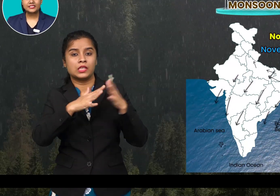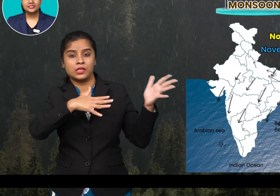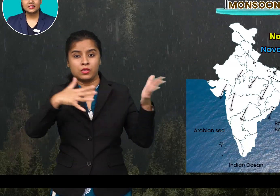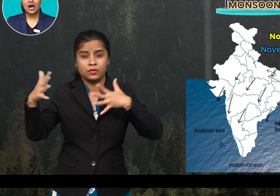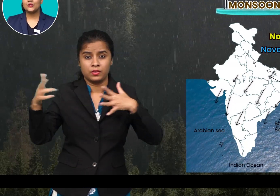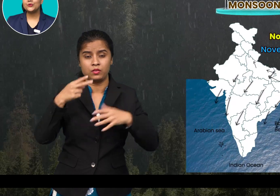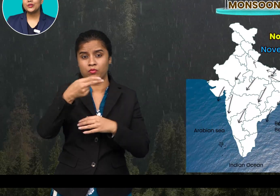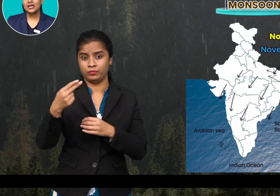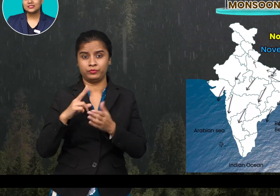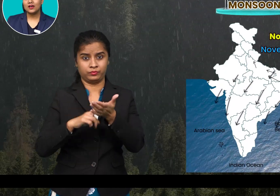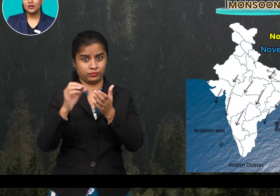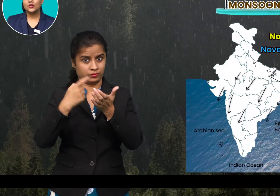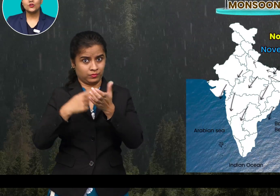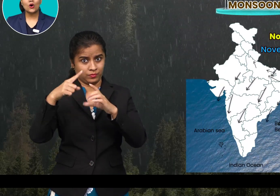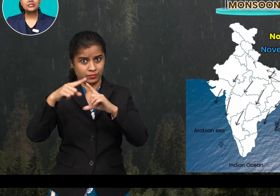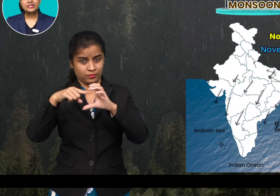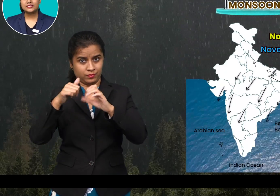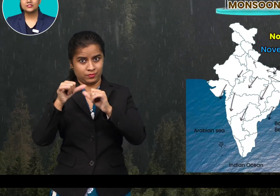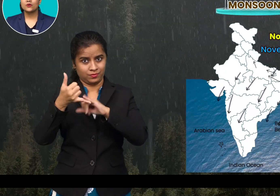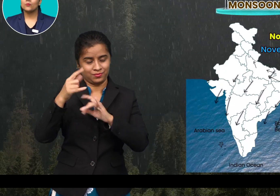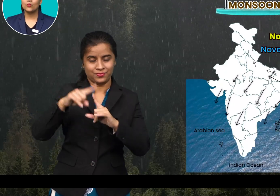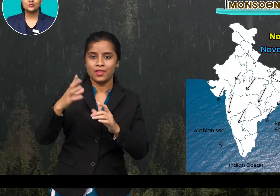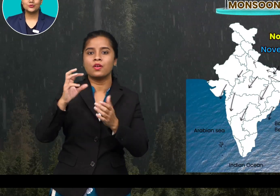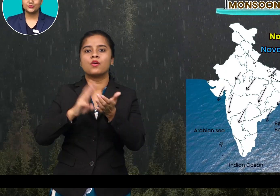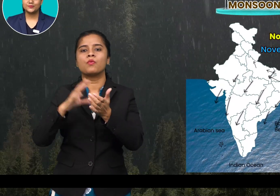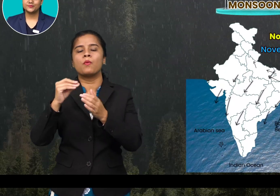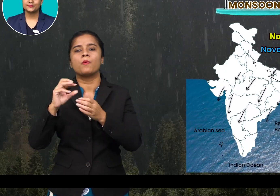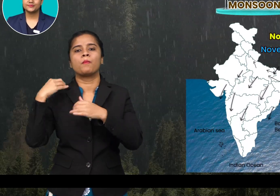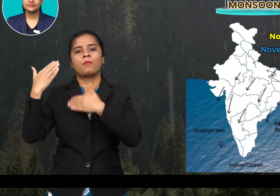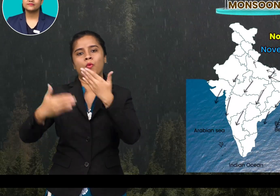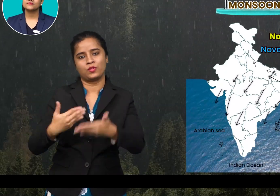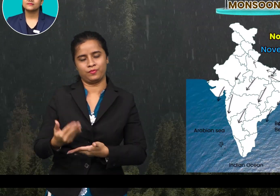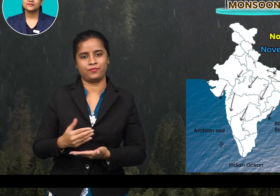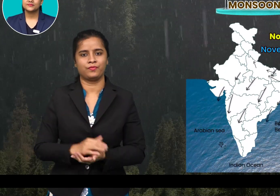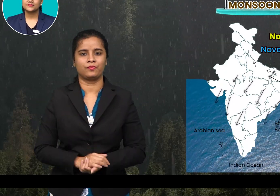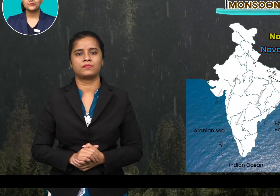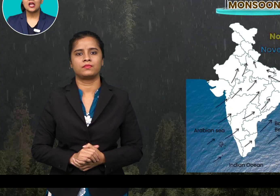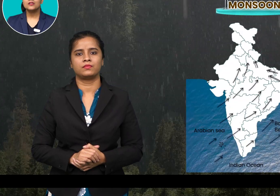These winds are known as the northeast monsoon.